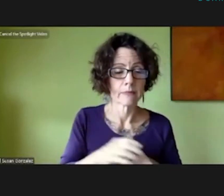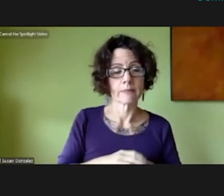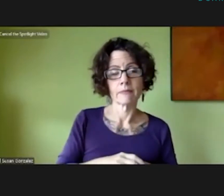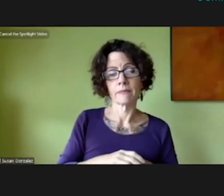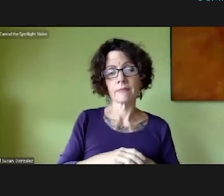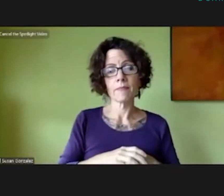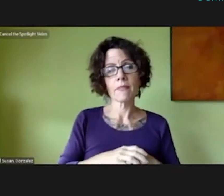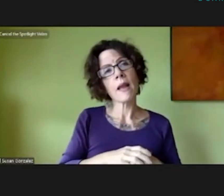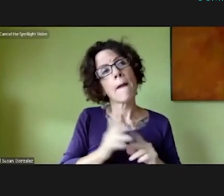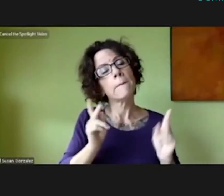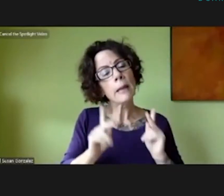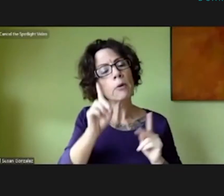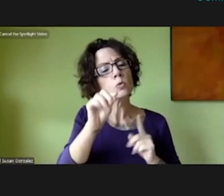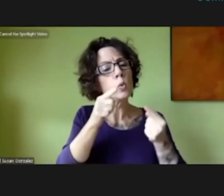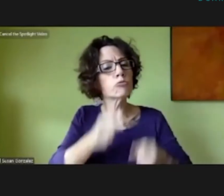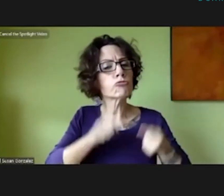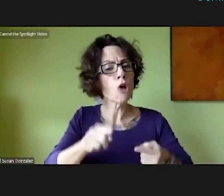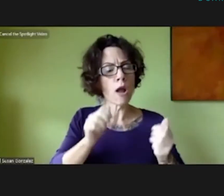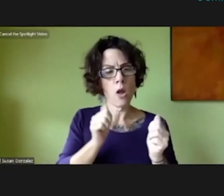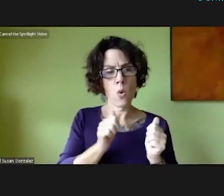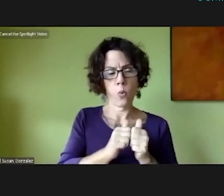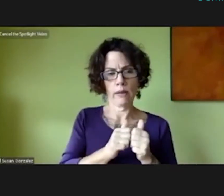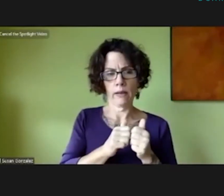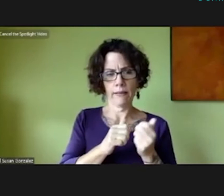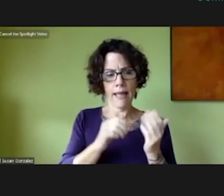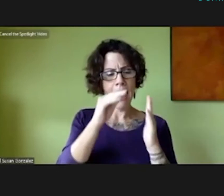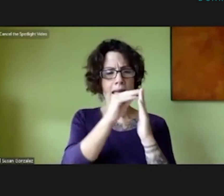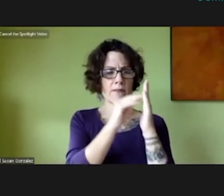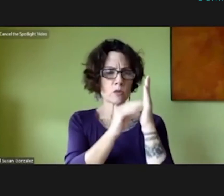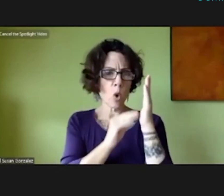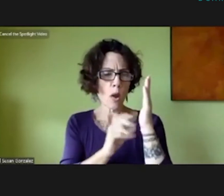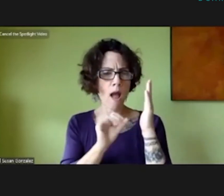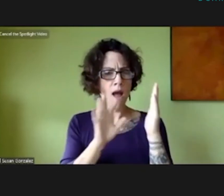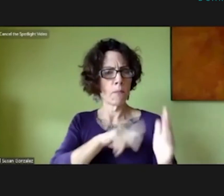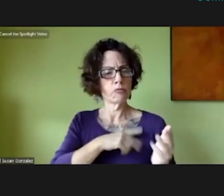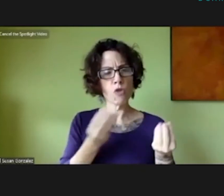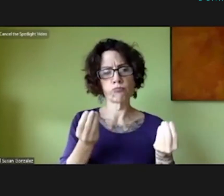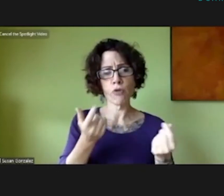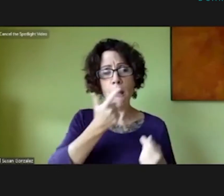ruby ring I want to give to Mary.